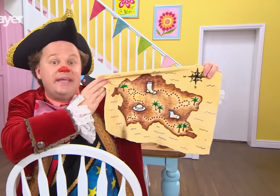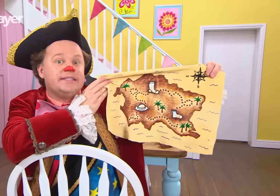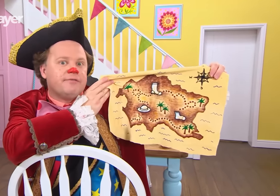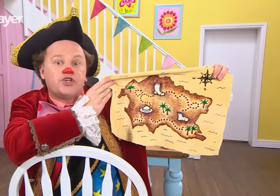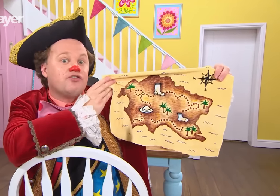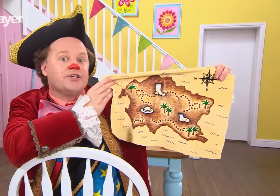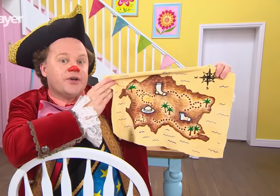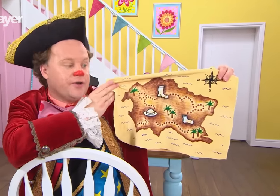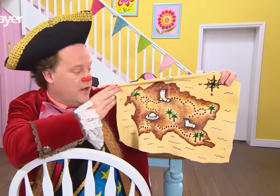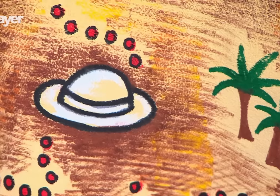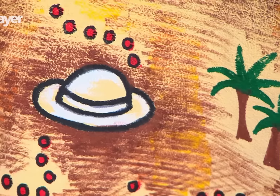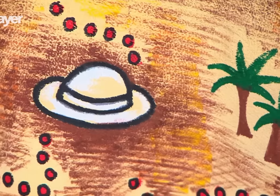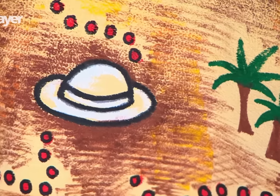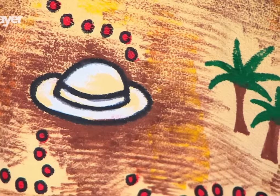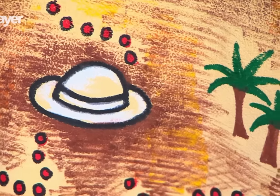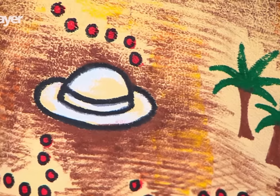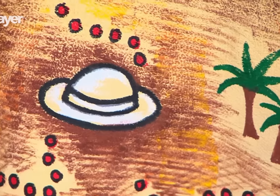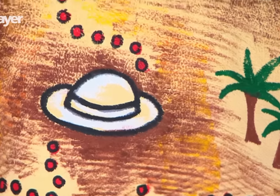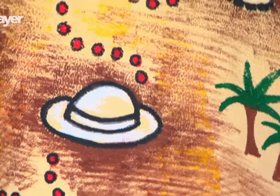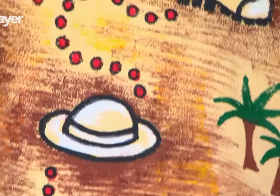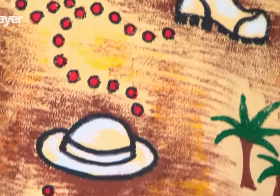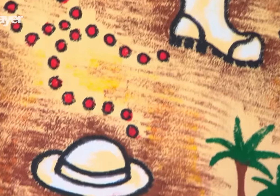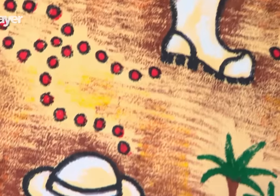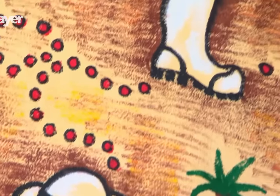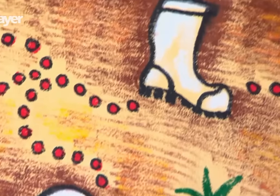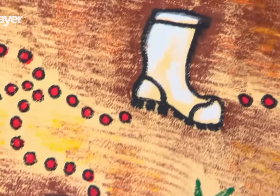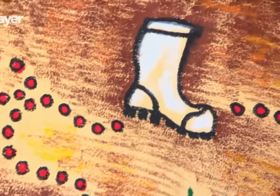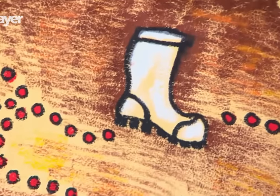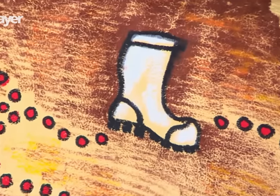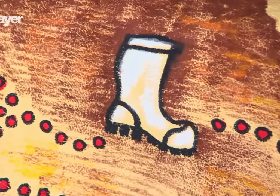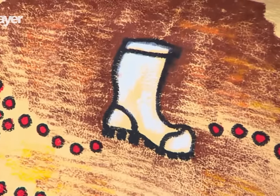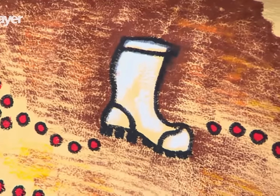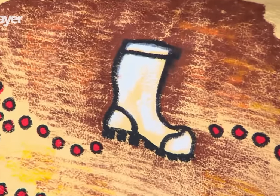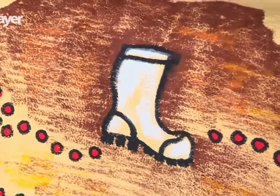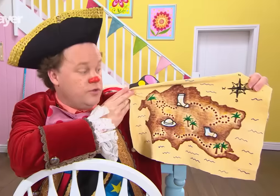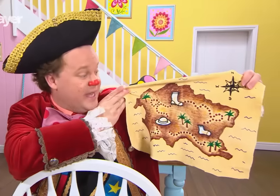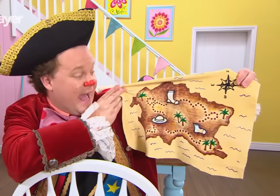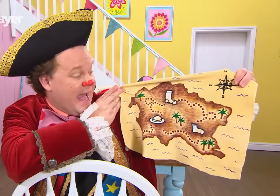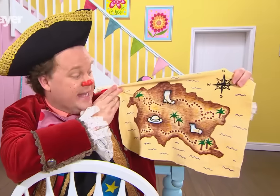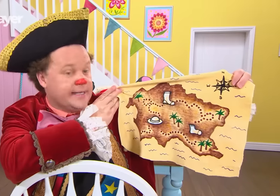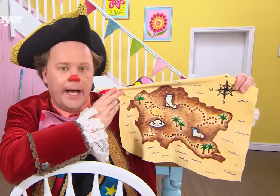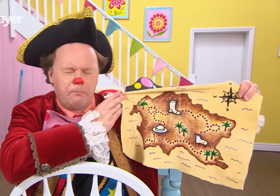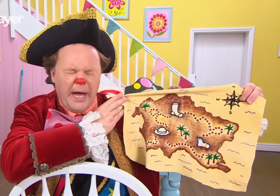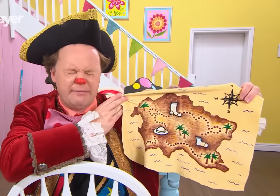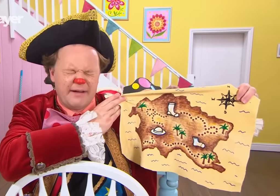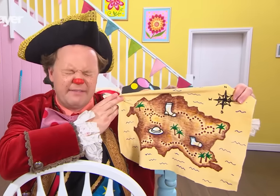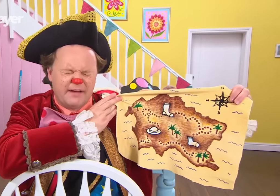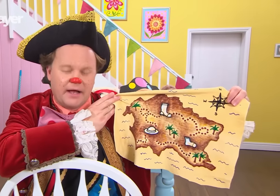pieces of treasure. A hat, a woolly boot, and